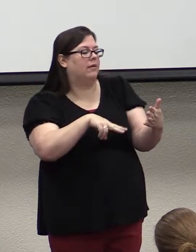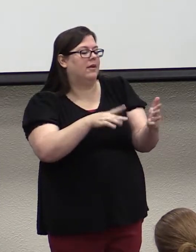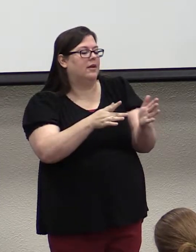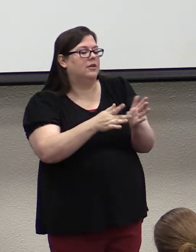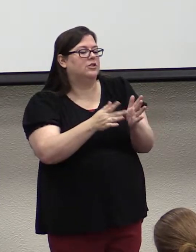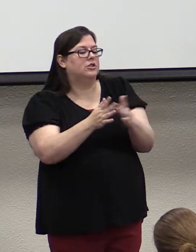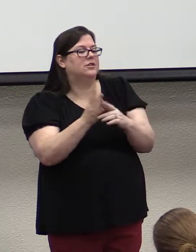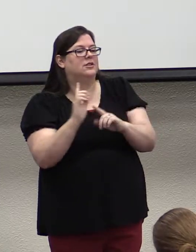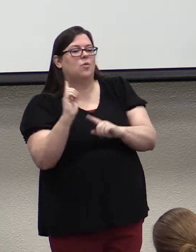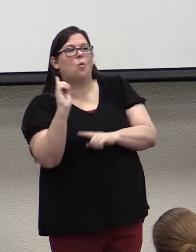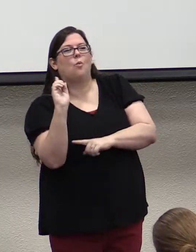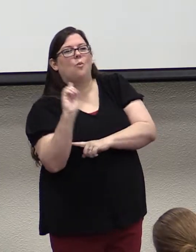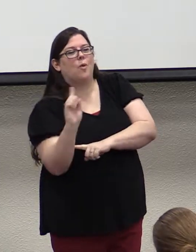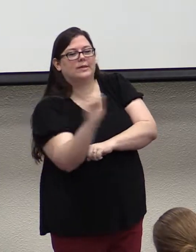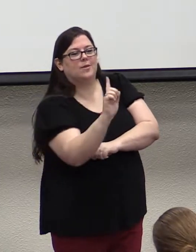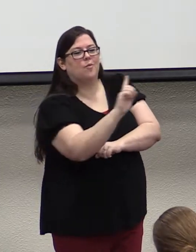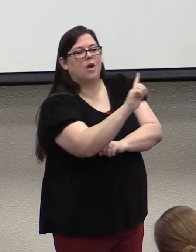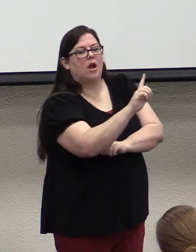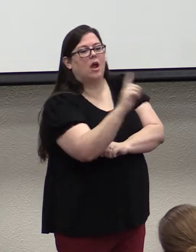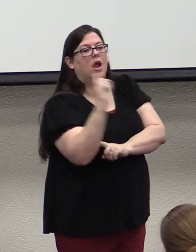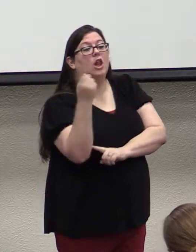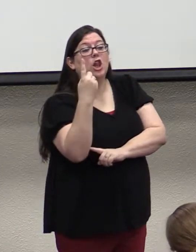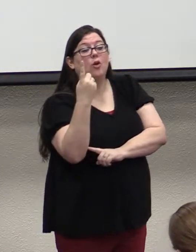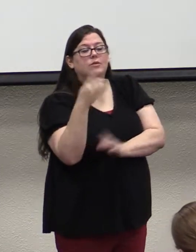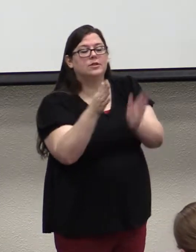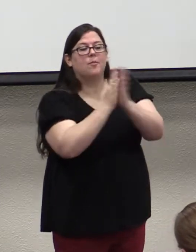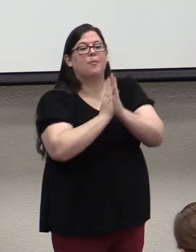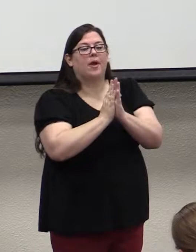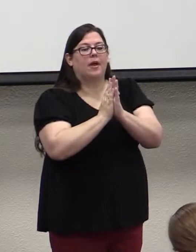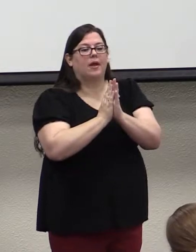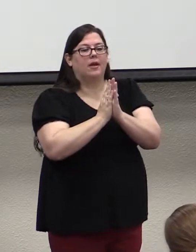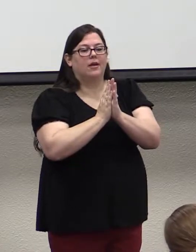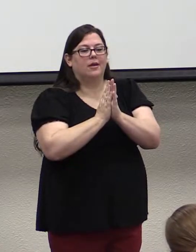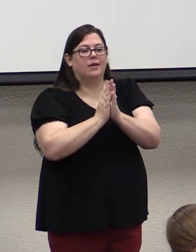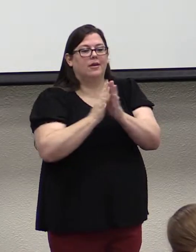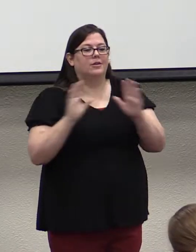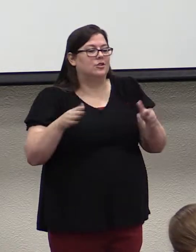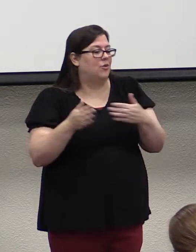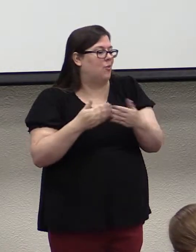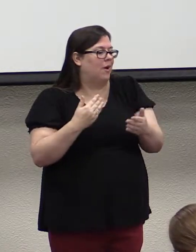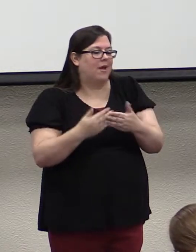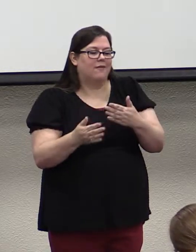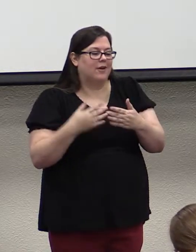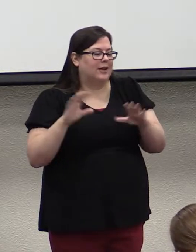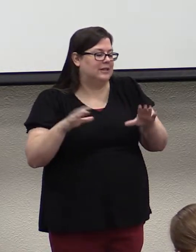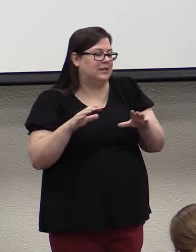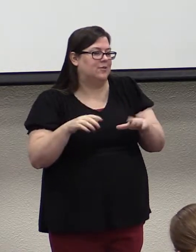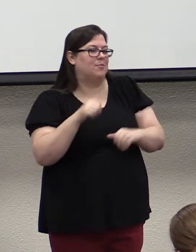himself to pray or to do whatever he was doing by himself?